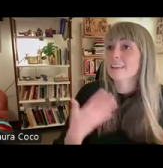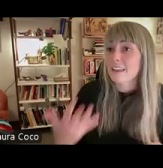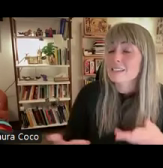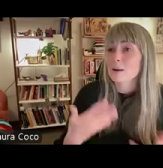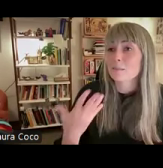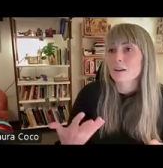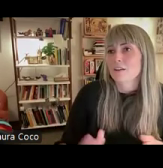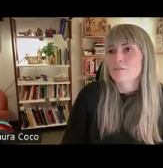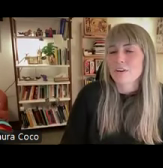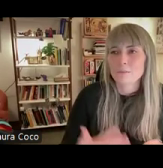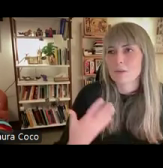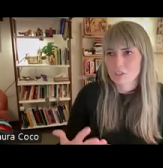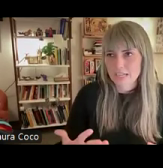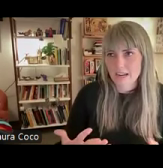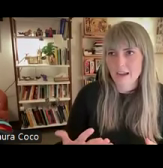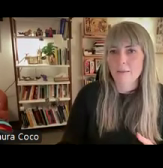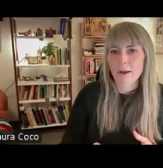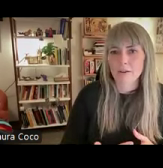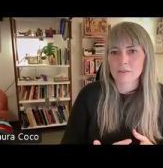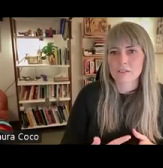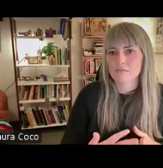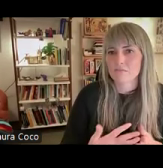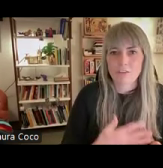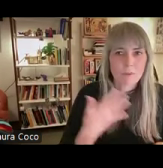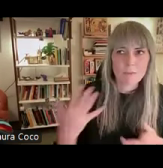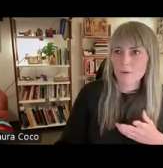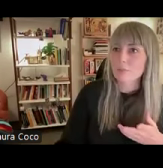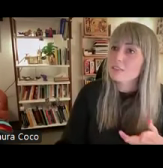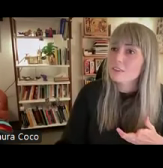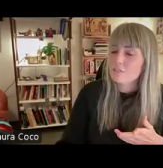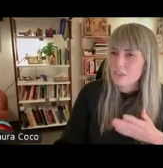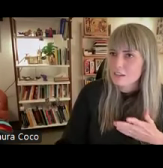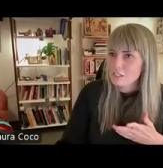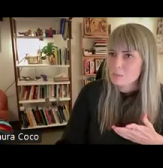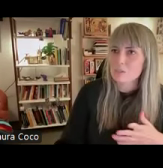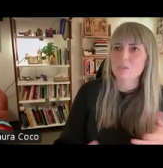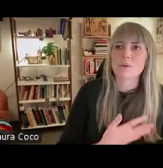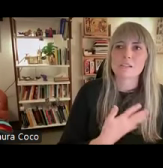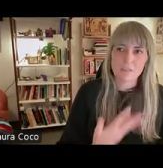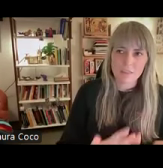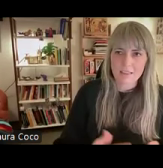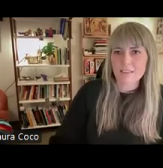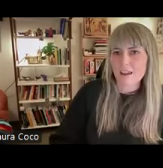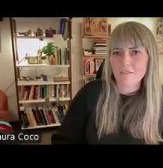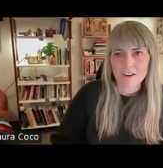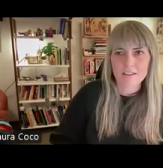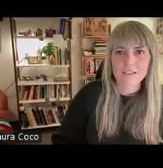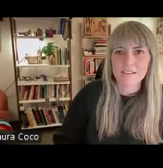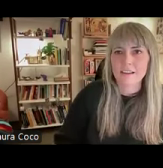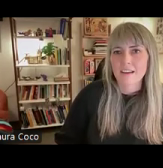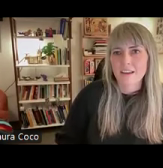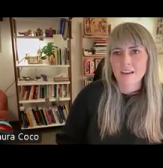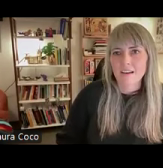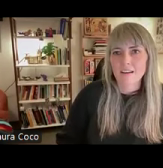las kind of personas collect sobre la some exposición fundamental data y about también para if recolectar people data feel like they're exposed to sobre si las noise, if they personas think that sentían they que have estaban hearing